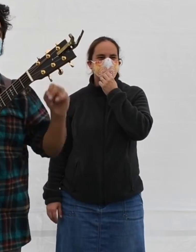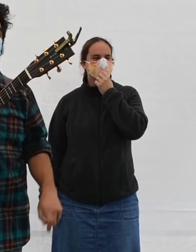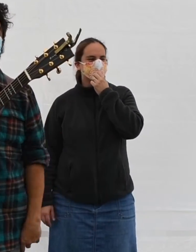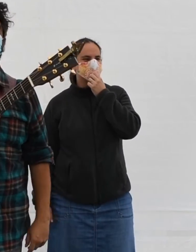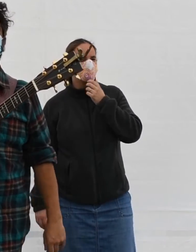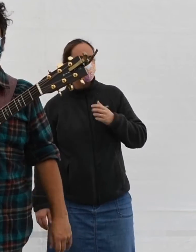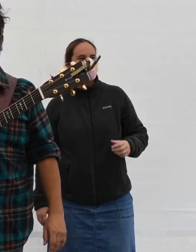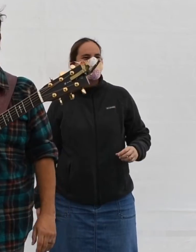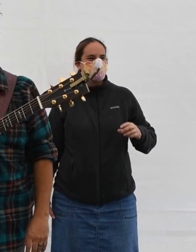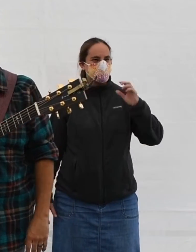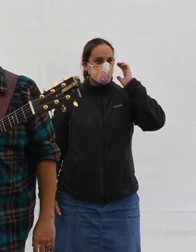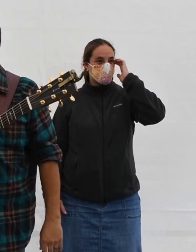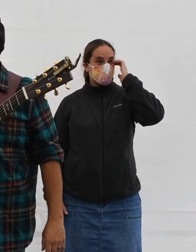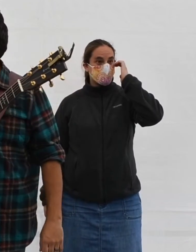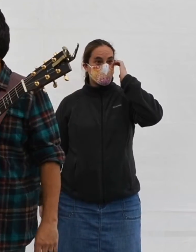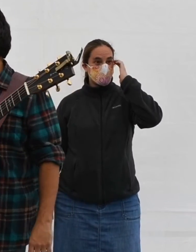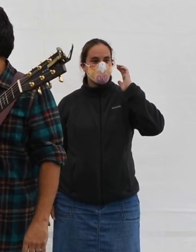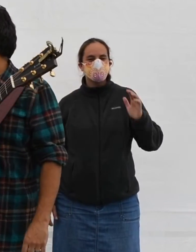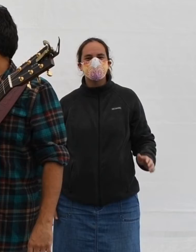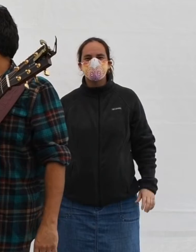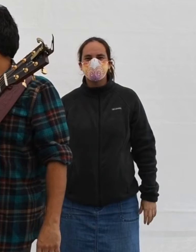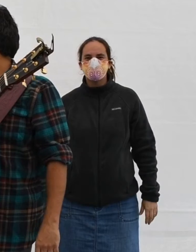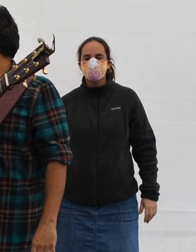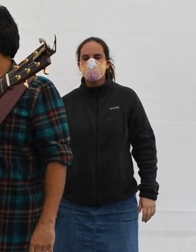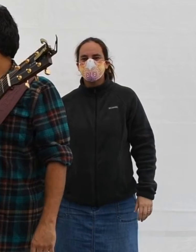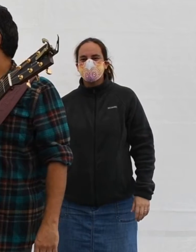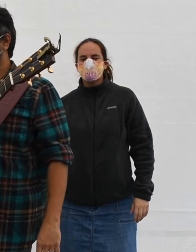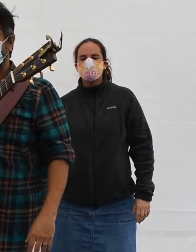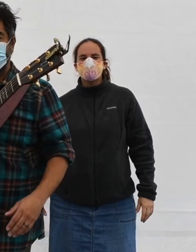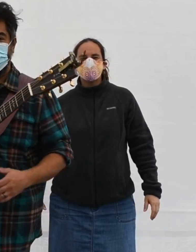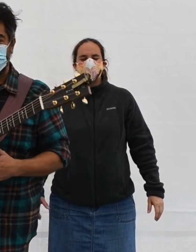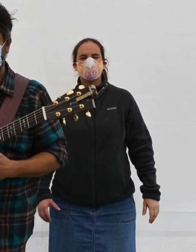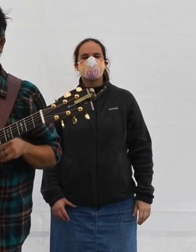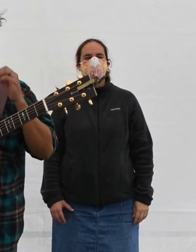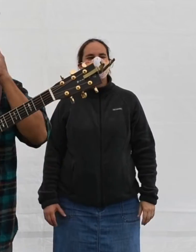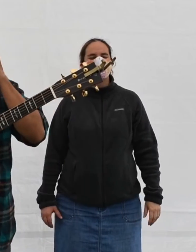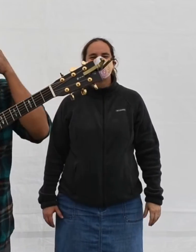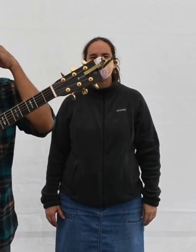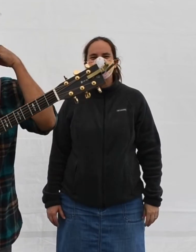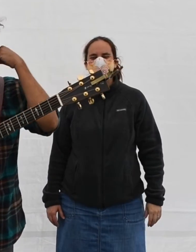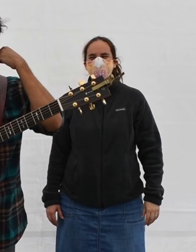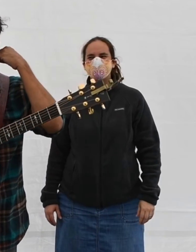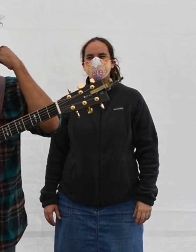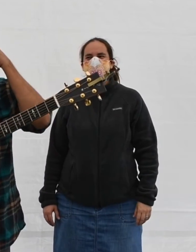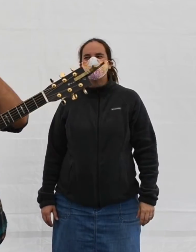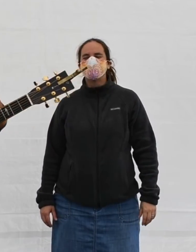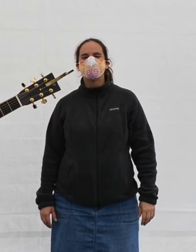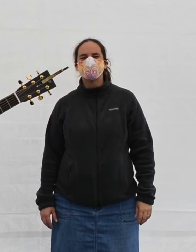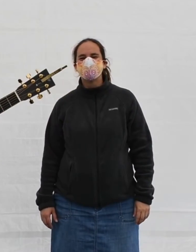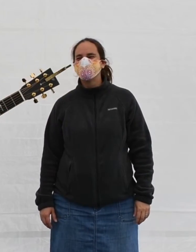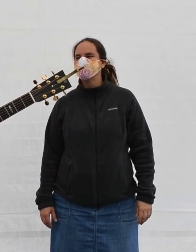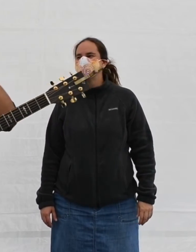try. All right, is it filming? It's recording. All right, here we go.